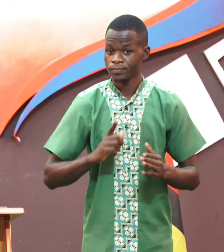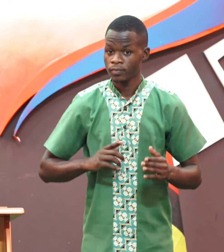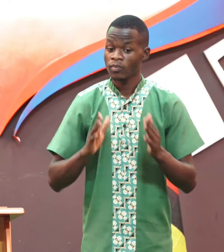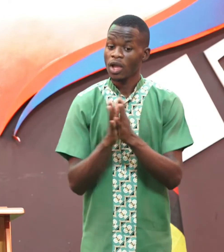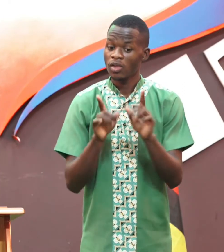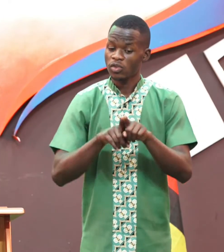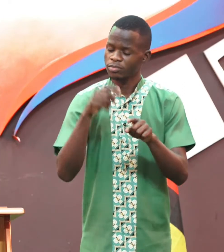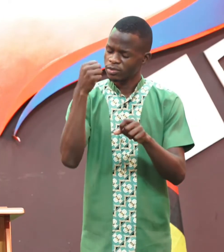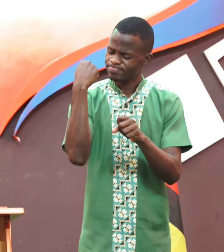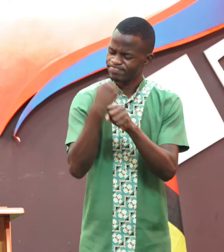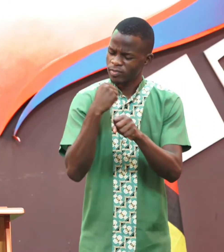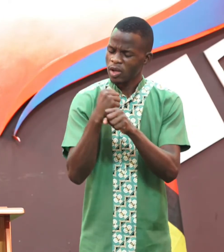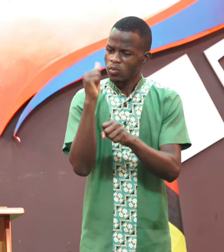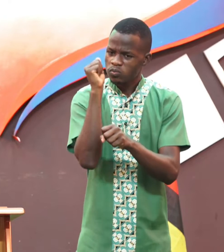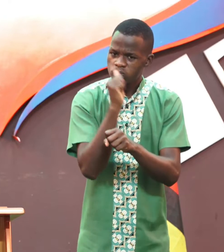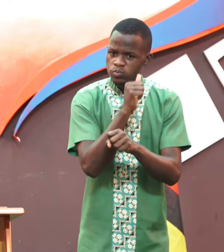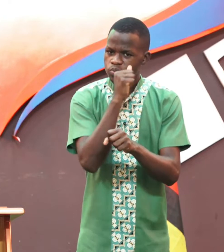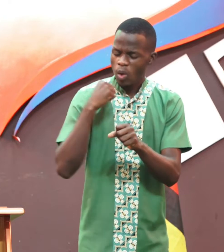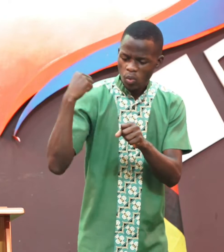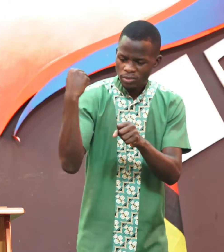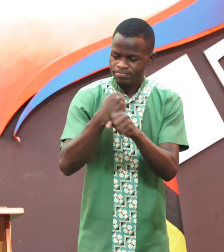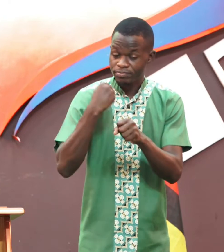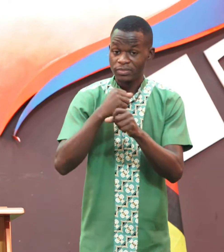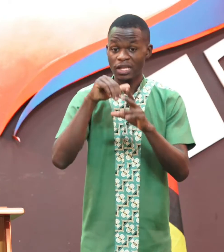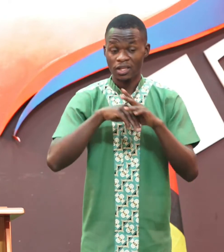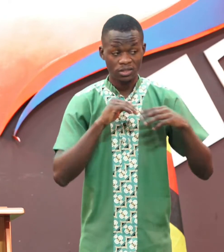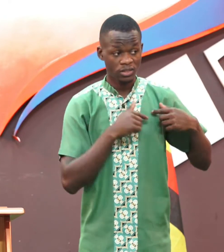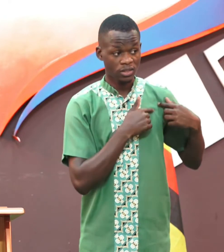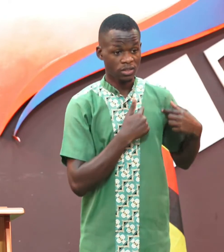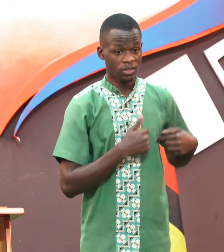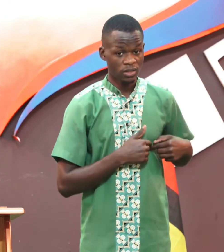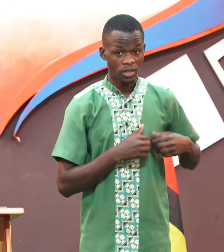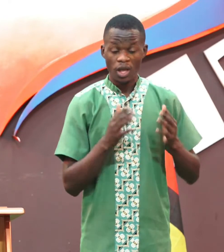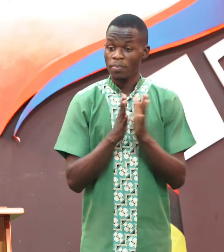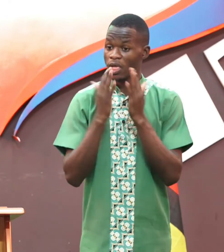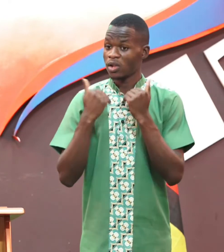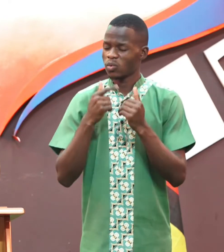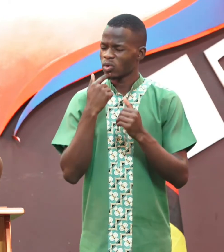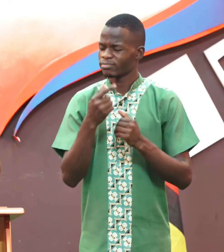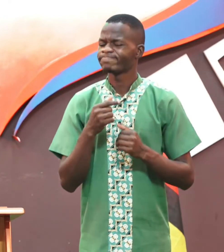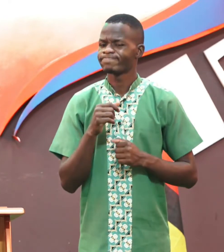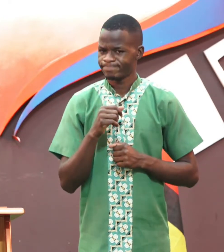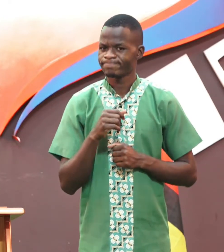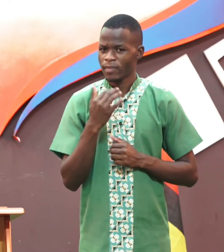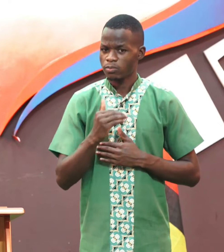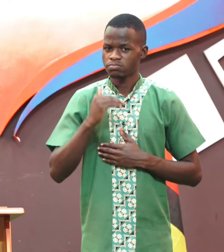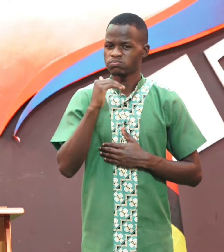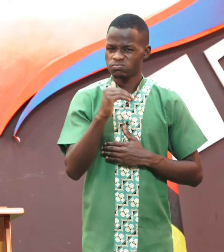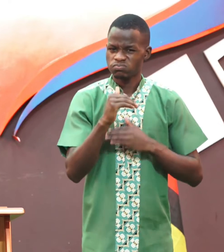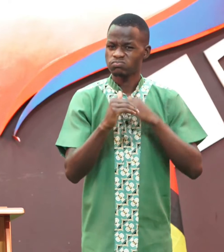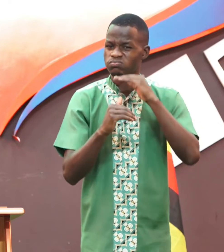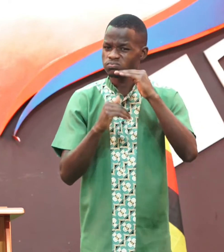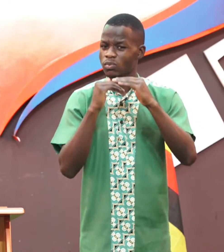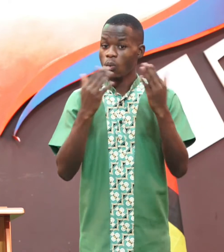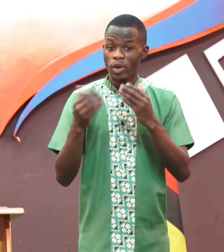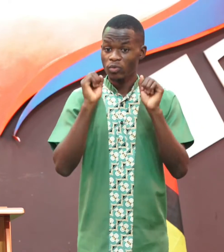N'akola omulimu ogw'ekyama munda mu mutima gwo. And he does a secret work within your heart. Nti n'otuka ku ddala ng'osobola okusirika. That you